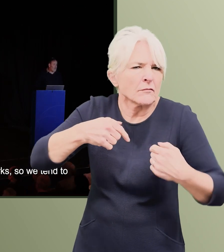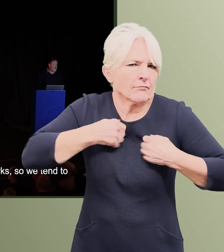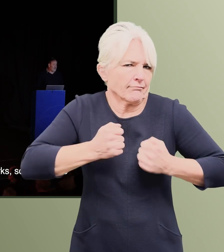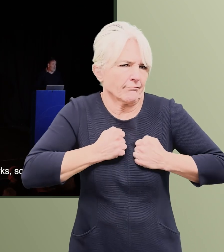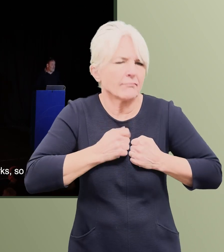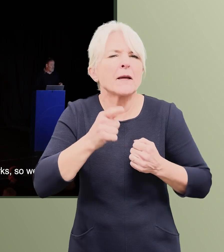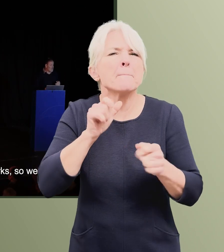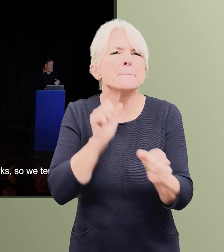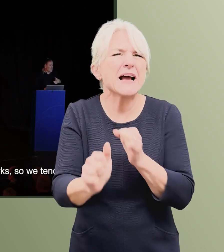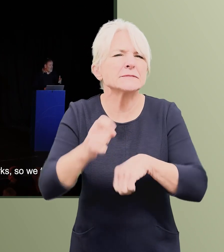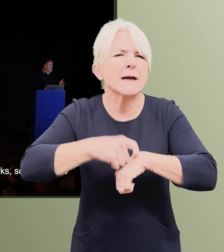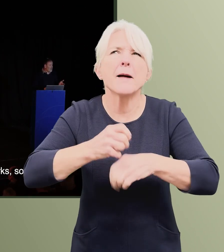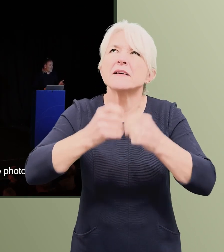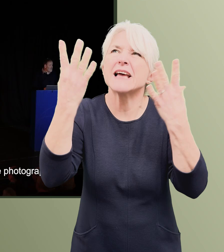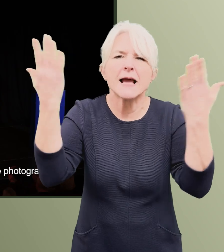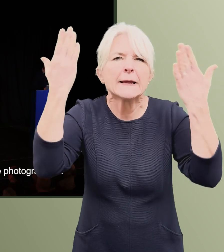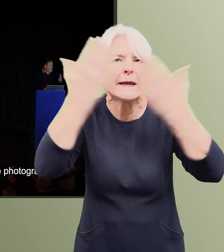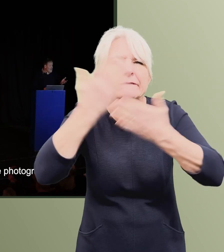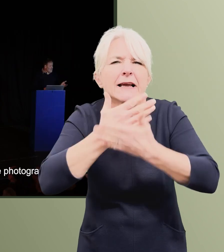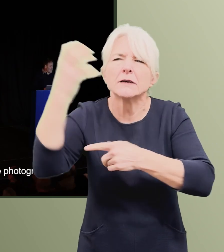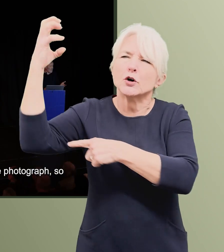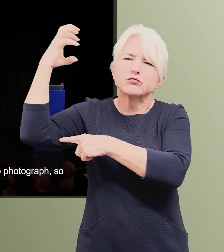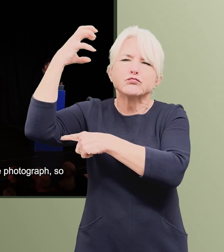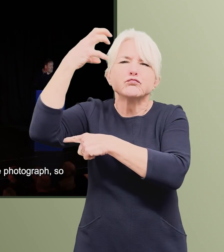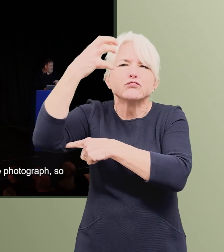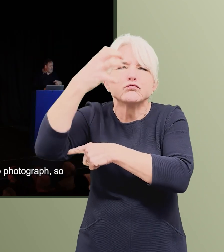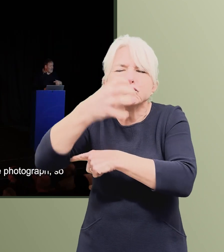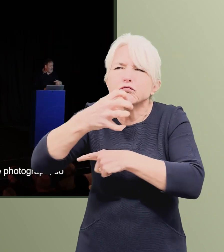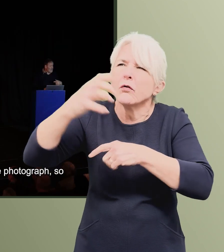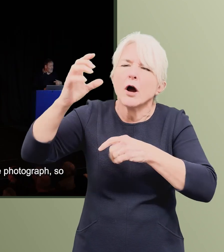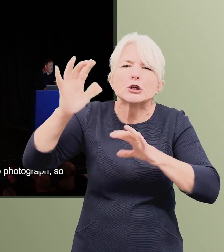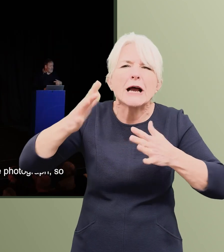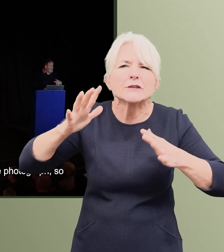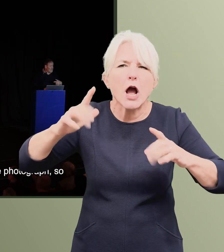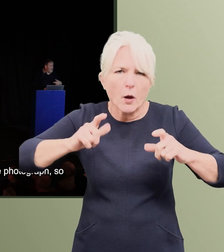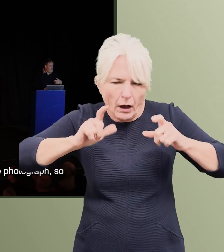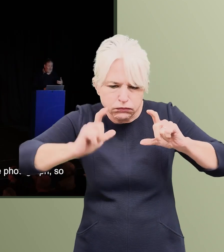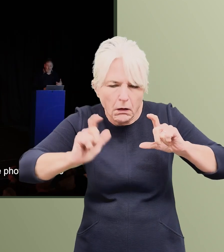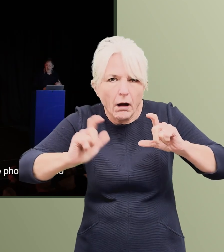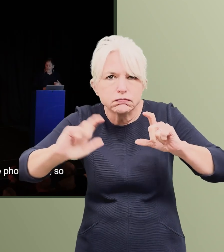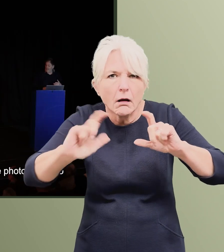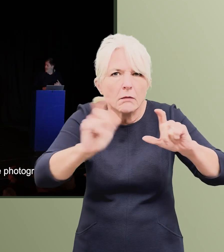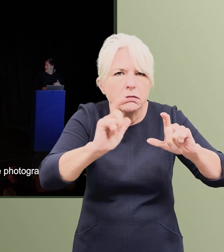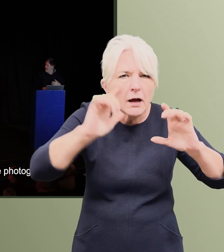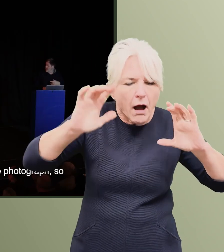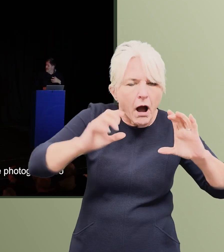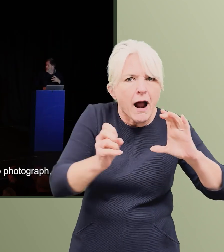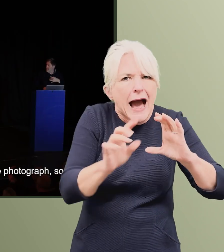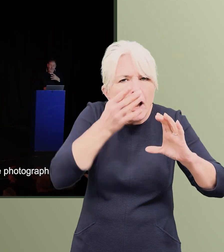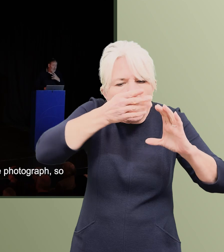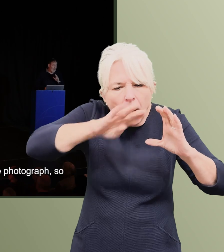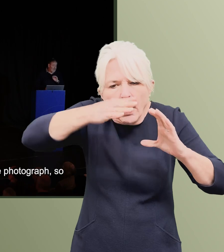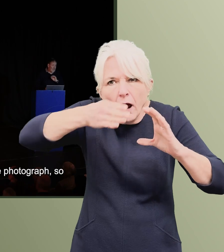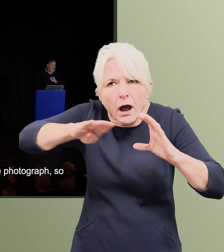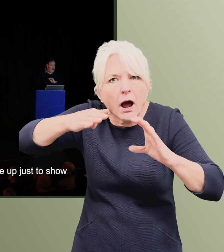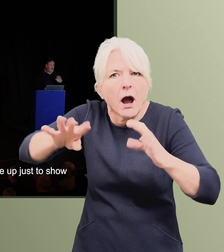So we tend to look at the cut marks in the evening and use oblique lighting to take the photograph. So we've got